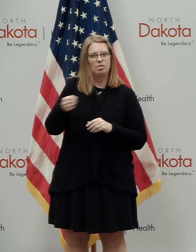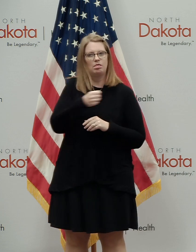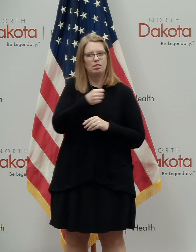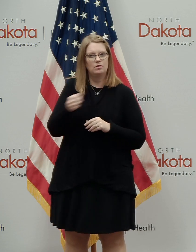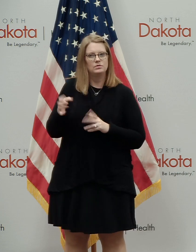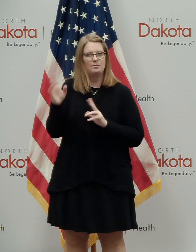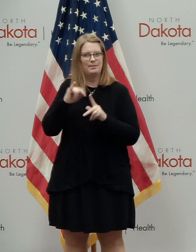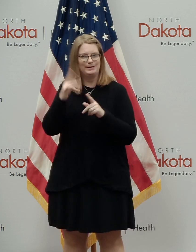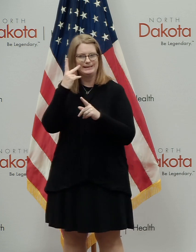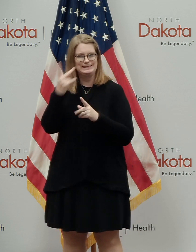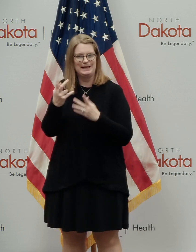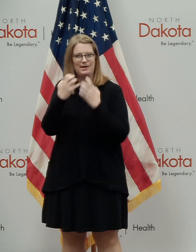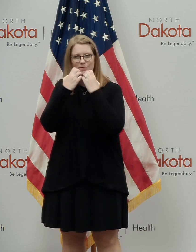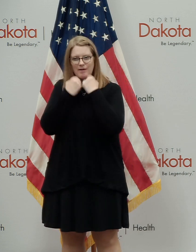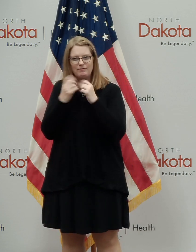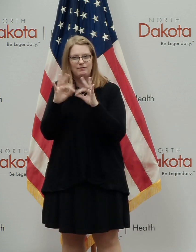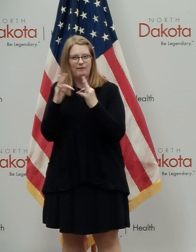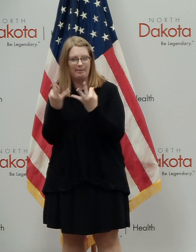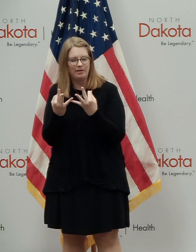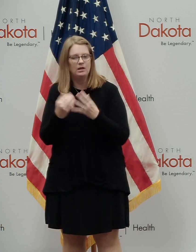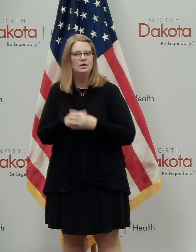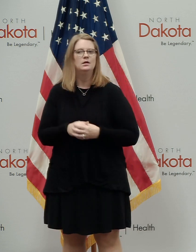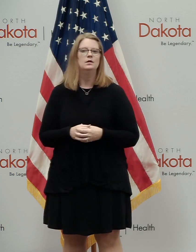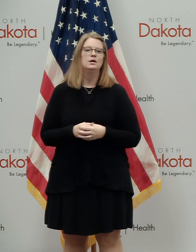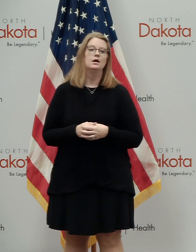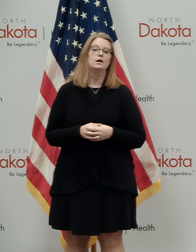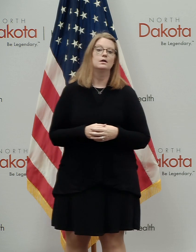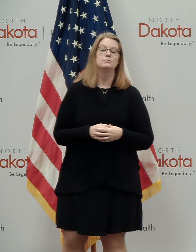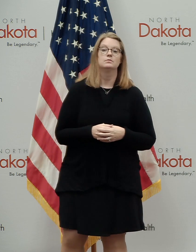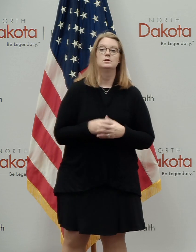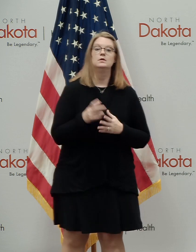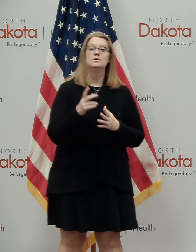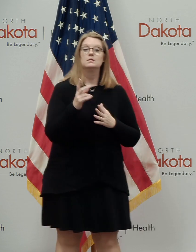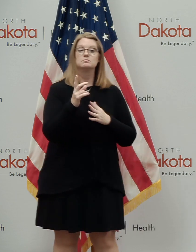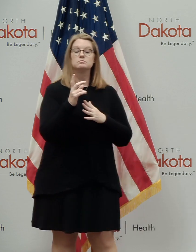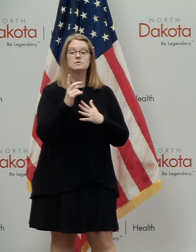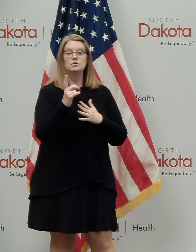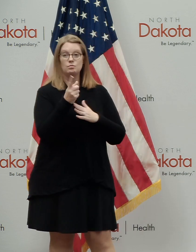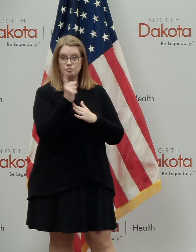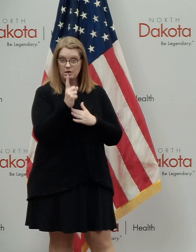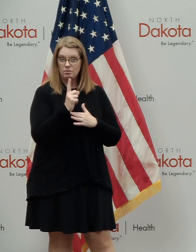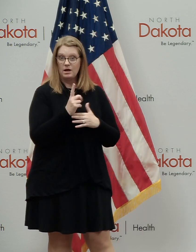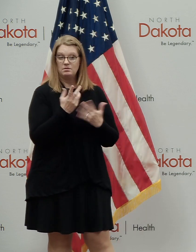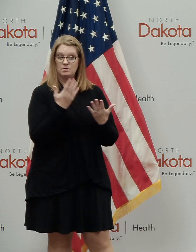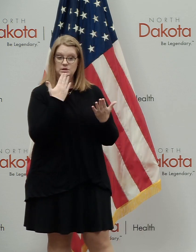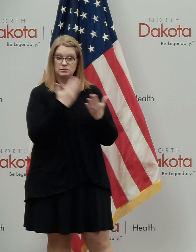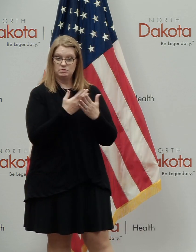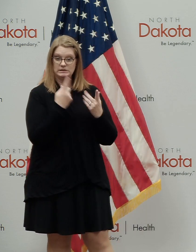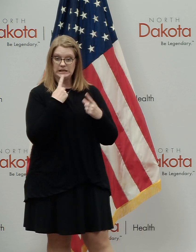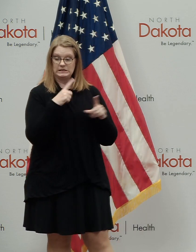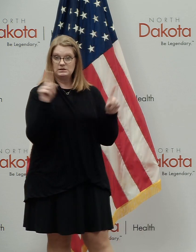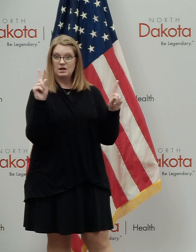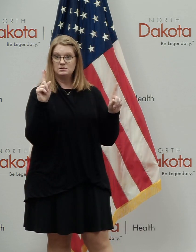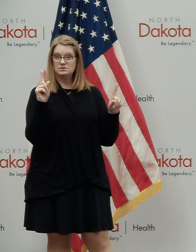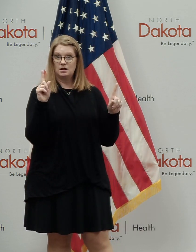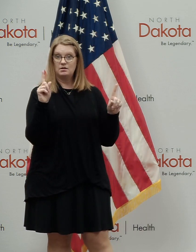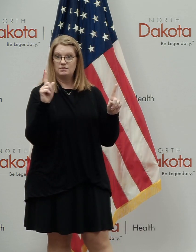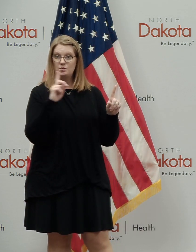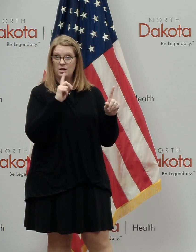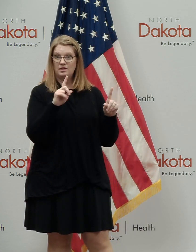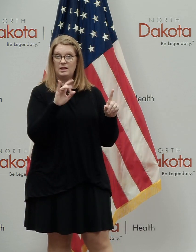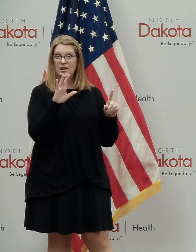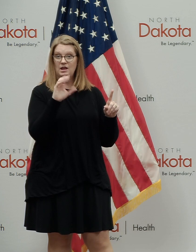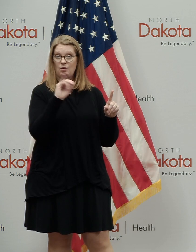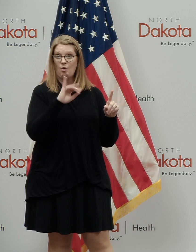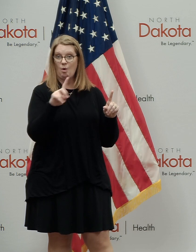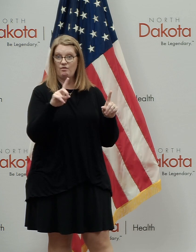ones. I think the other thing is there was great success early on as it relates to keeping COVID out of long-term care. We're